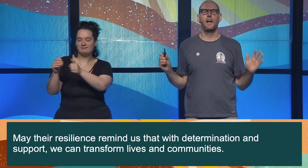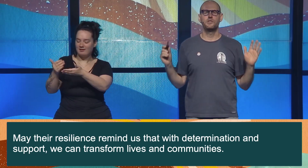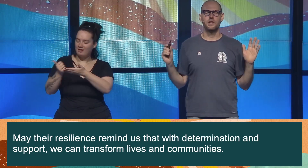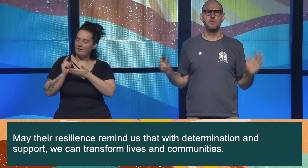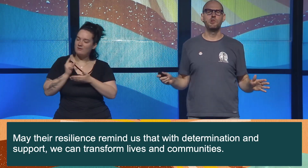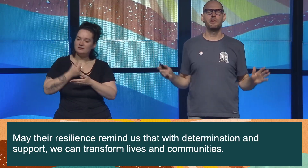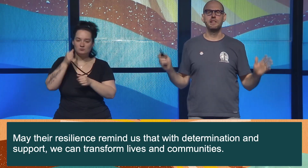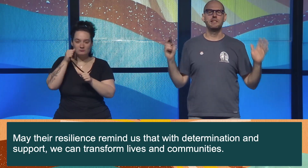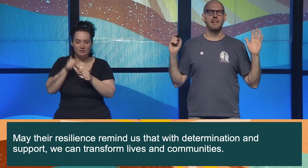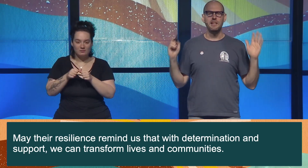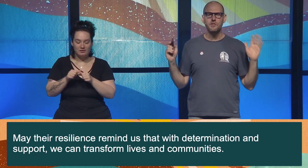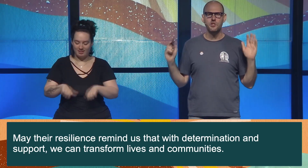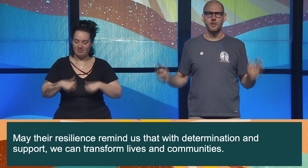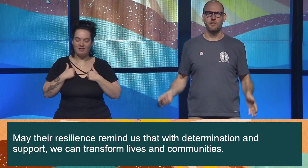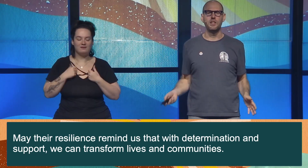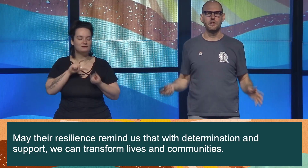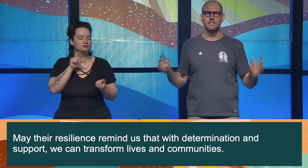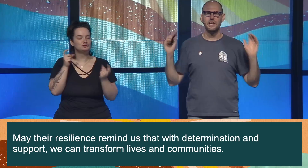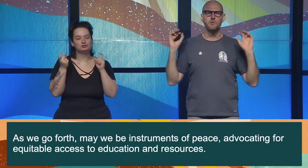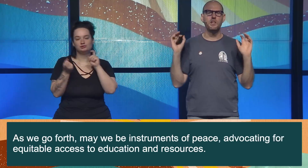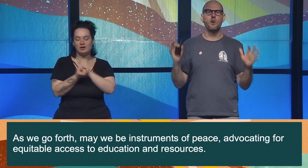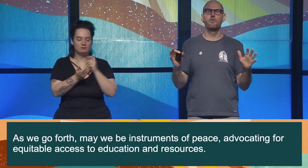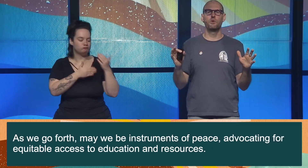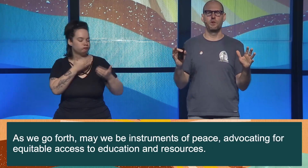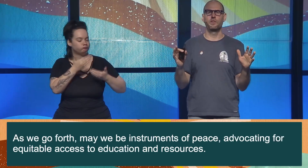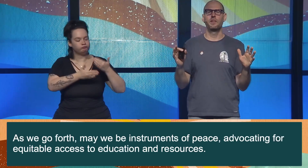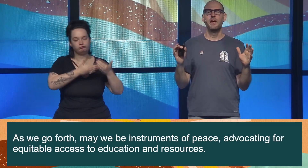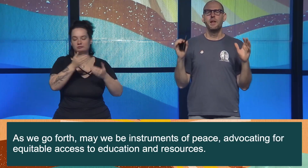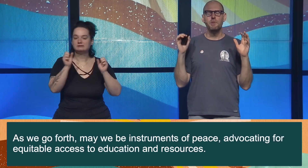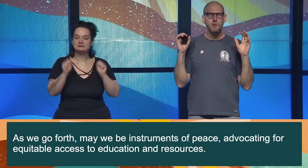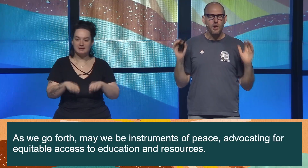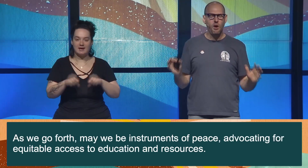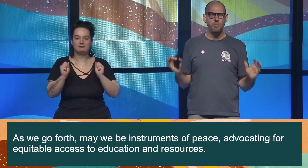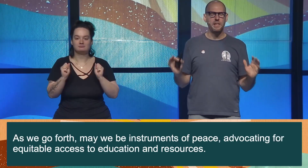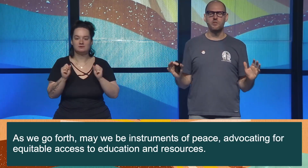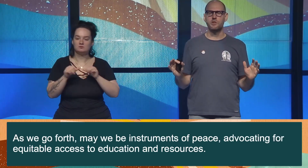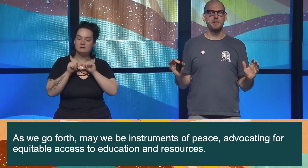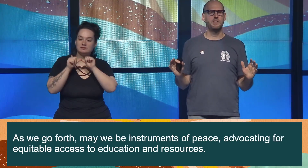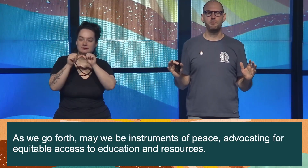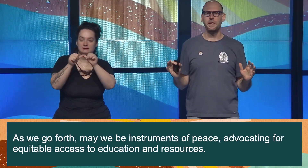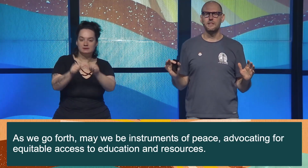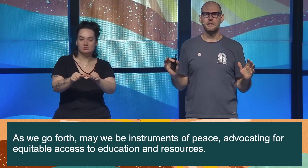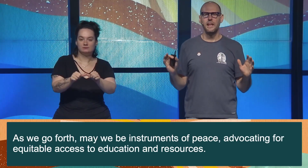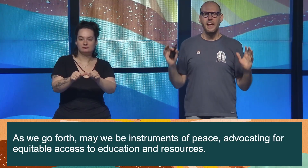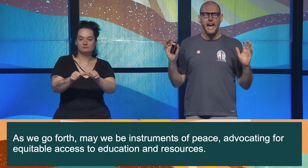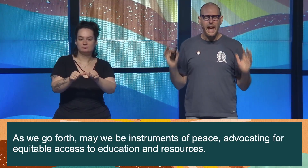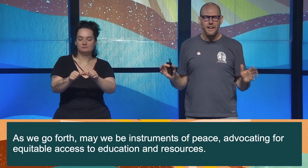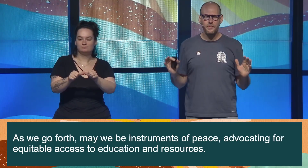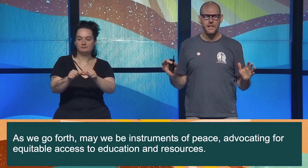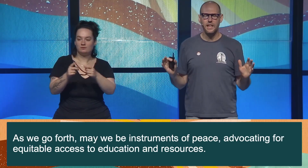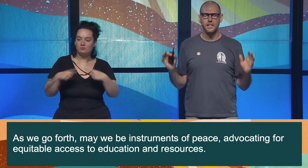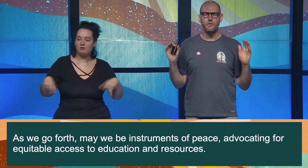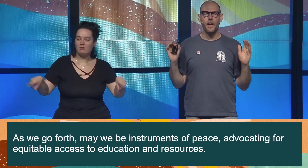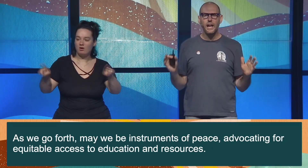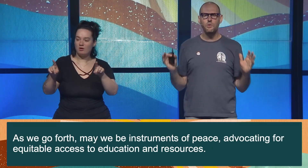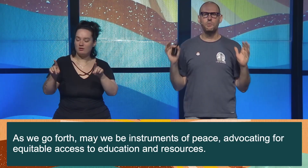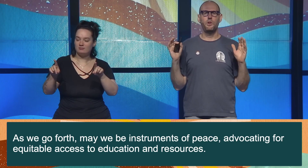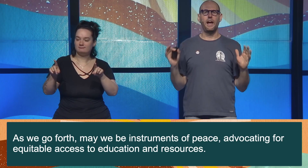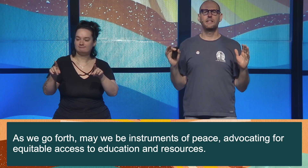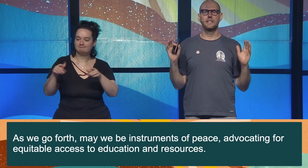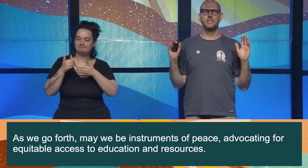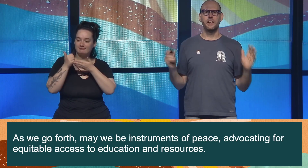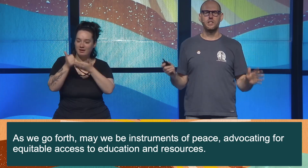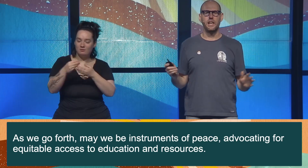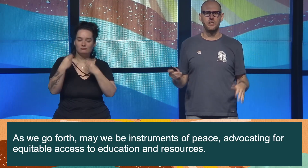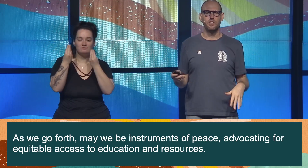transform lives and communities and even generations. And as we go forth, may we all be instruments of peace, advocating for